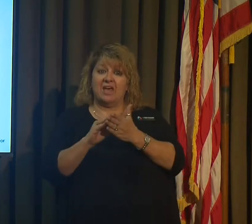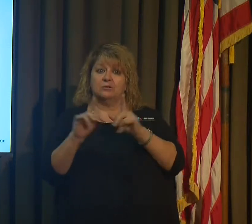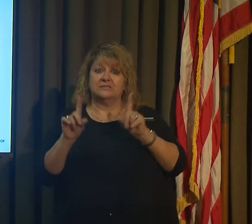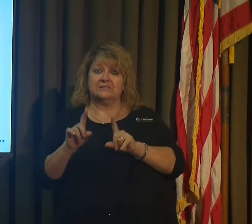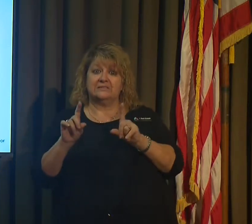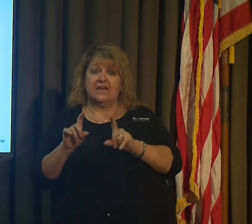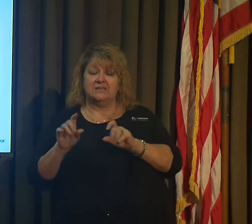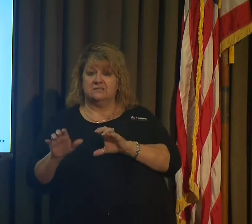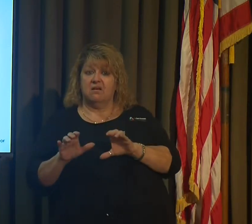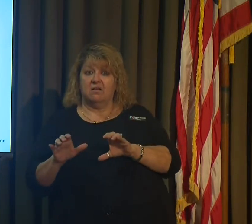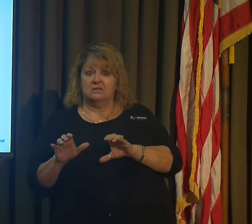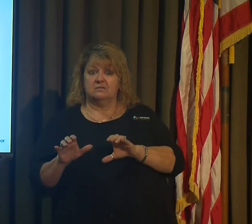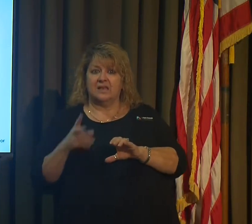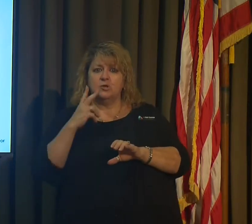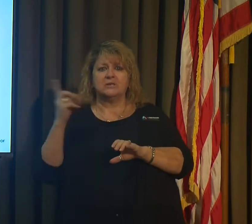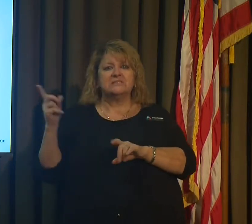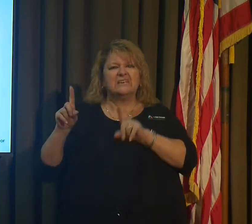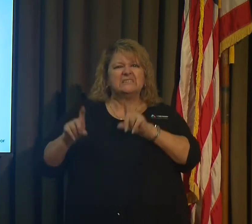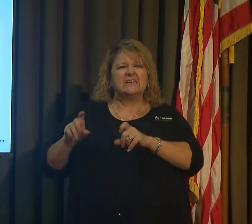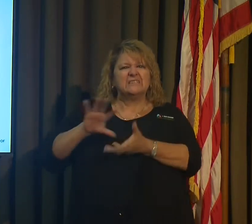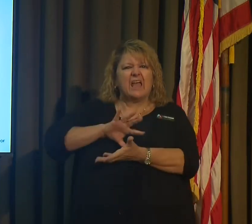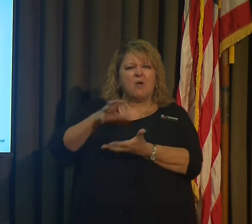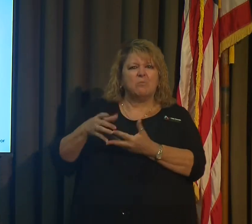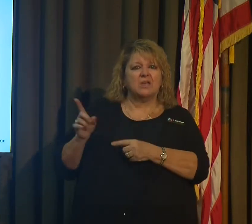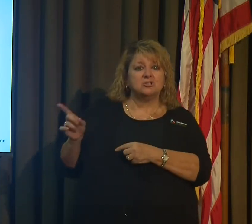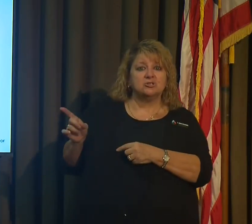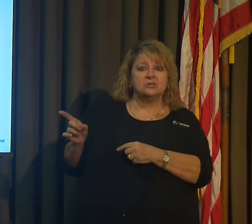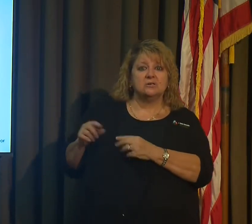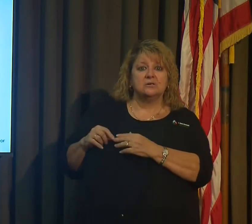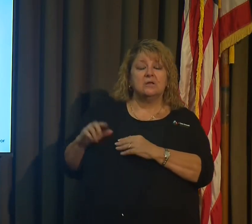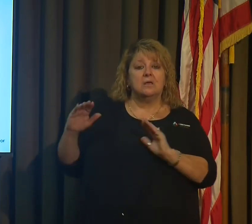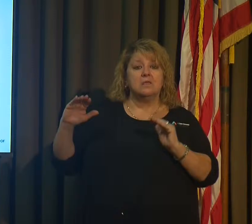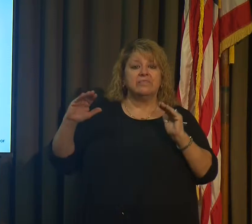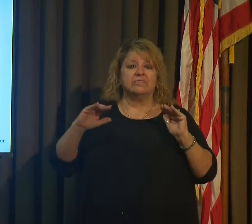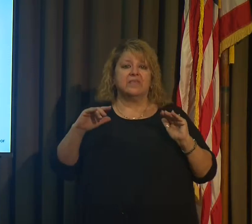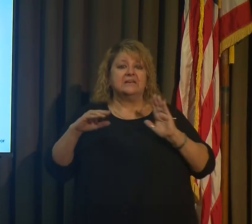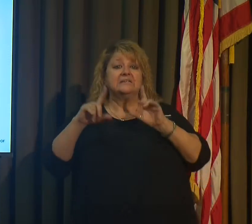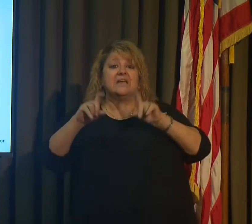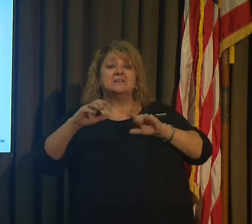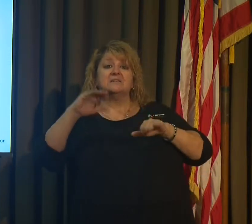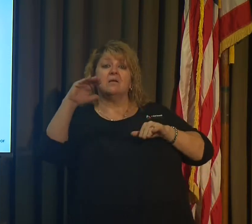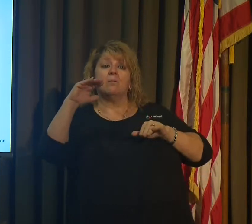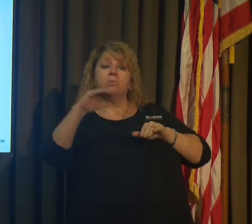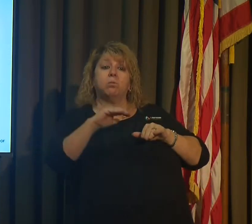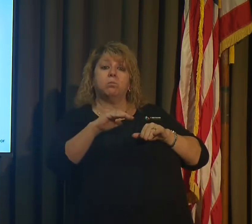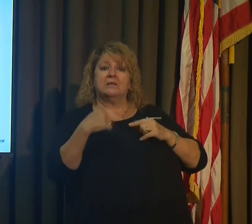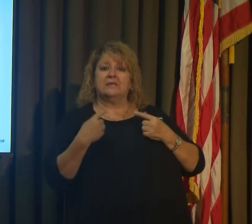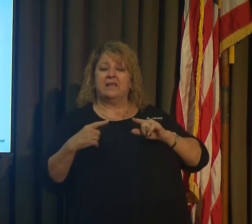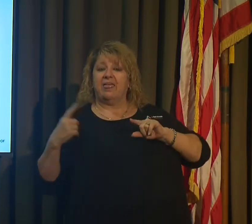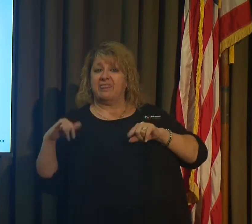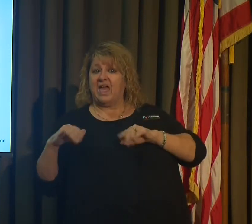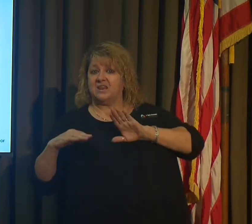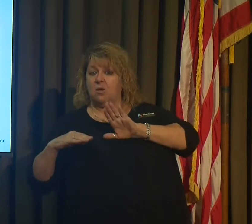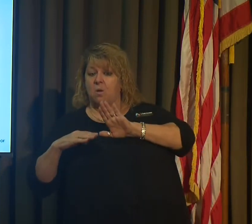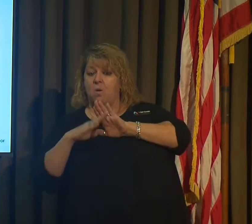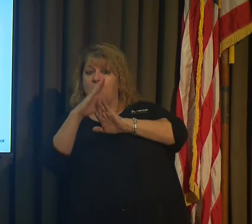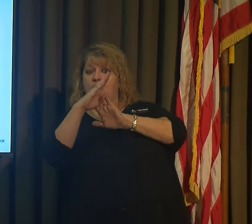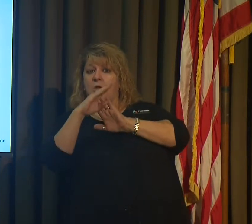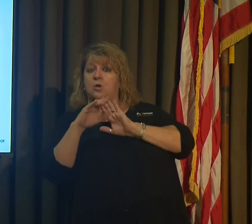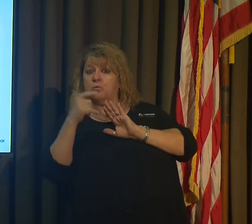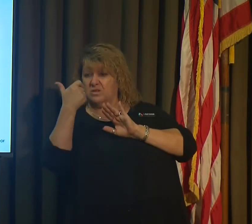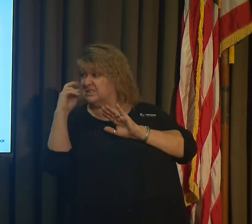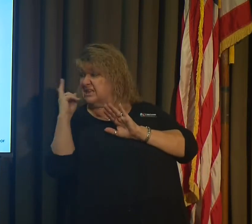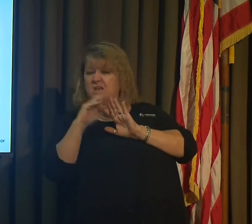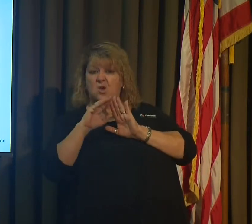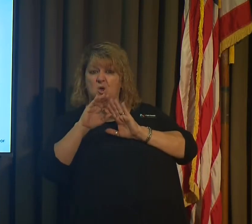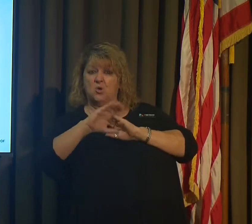462,000 tests conducted. You can see the testing volume has gone down noticeably since that surge in Christmas and